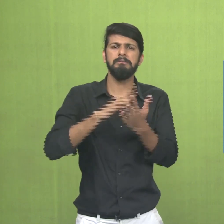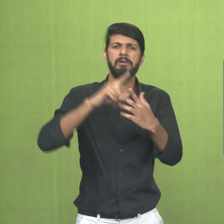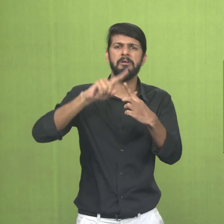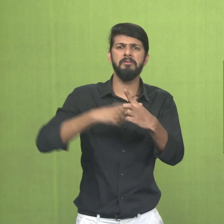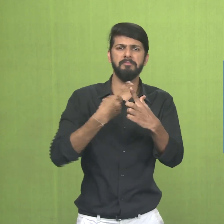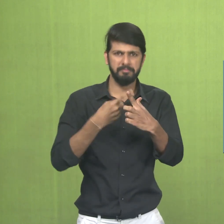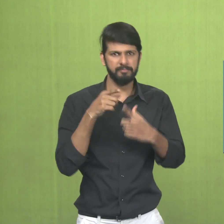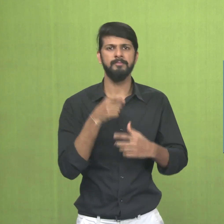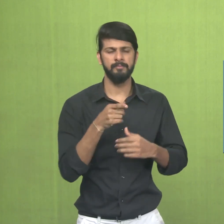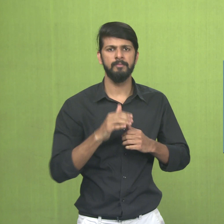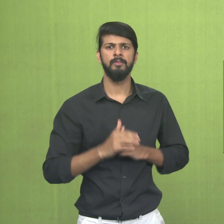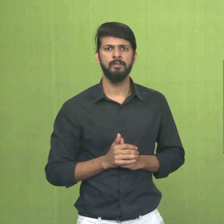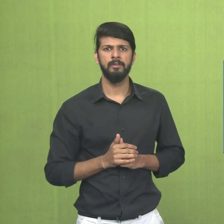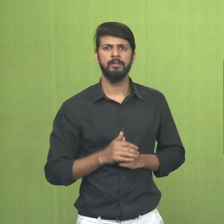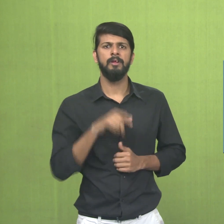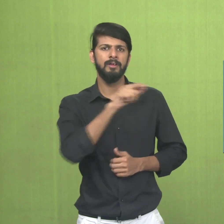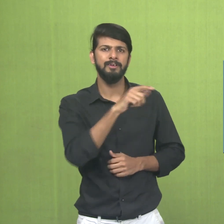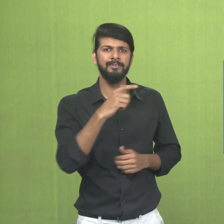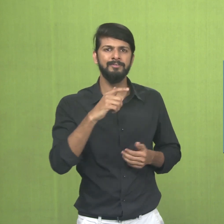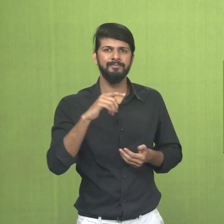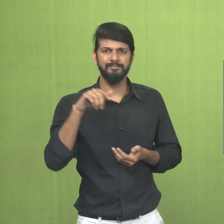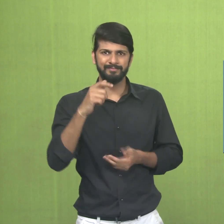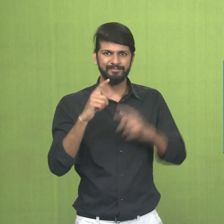at a place called Jorasanko.